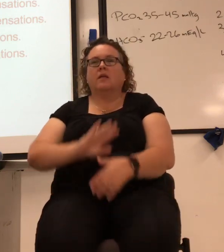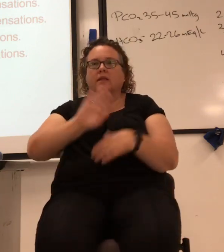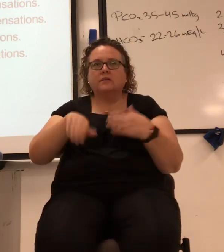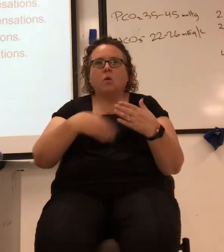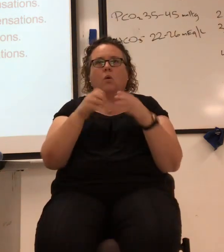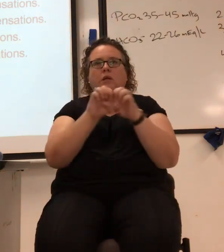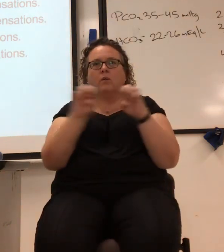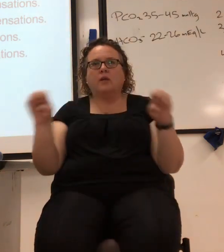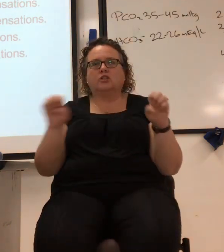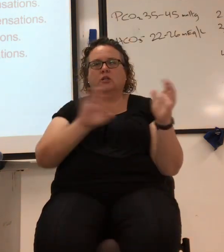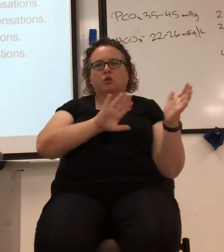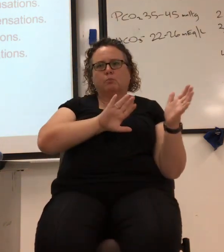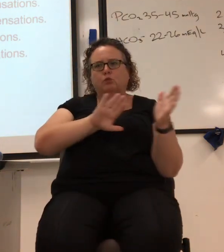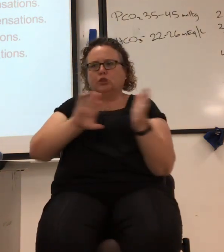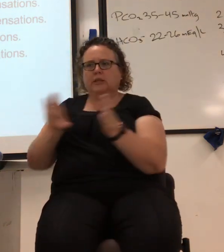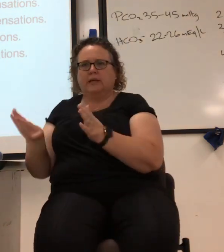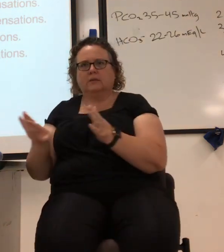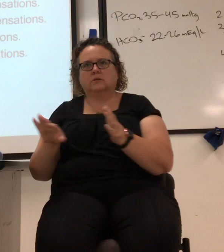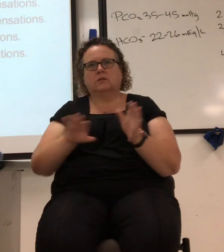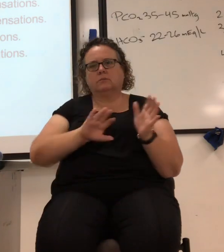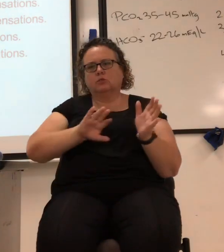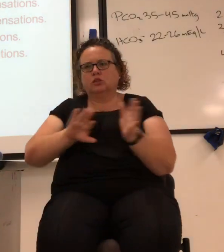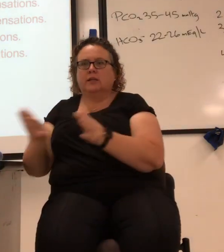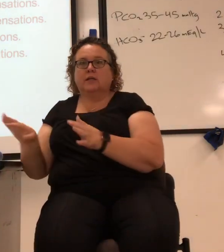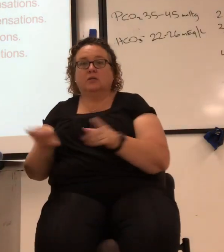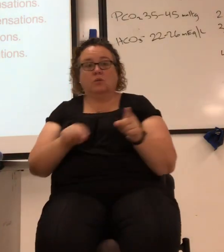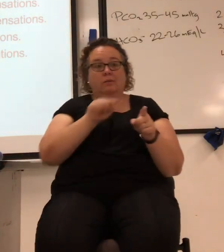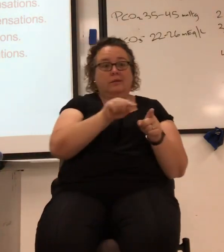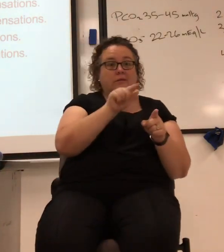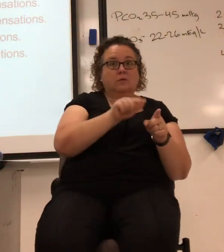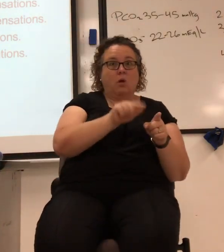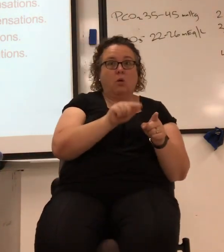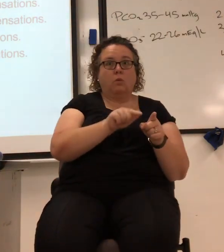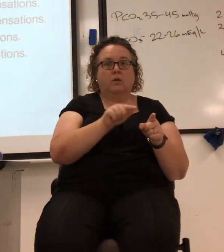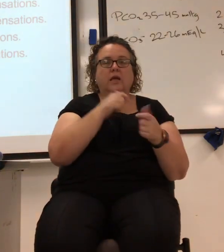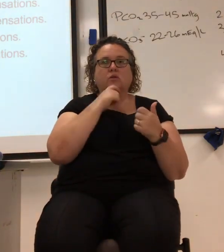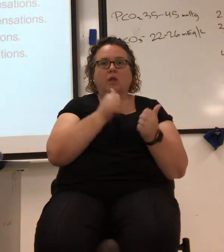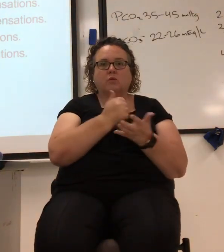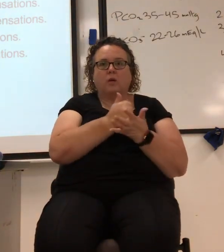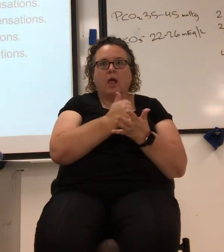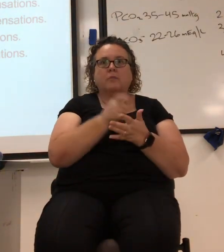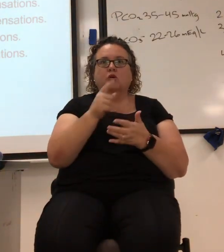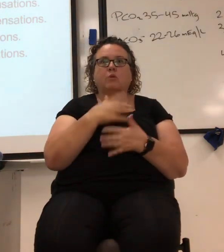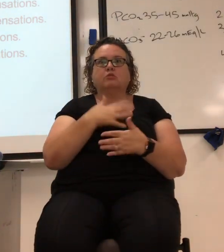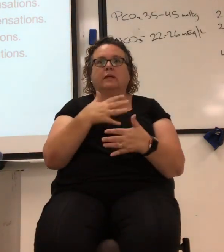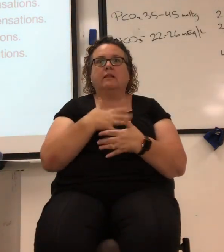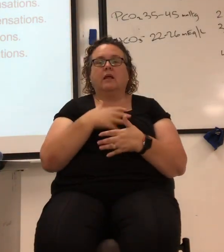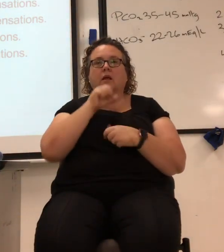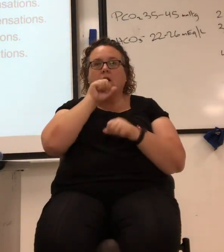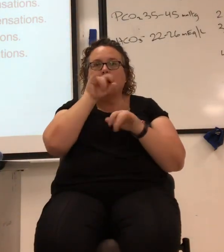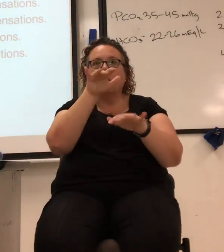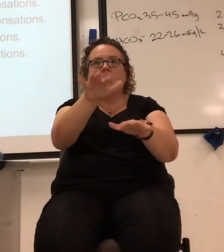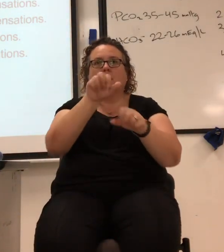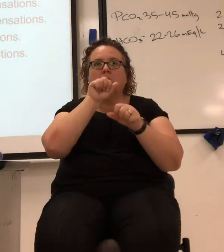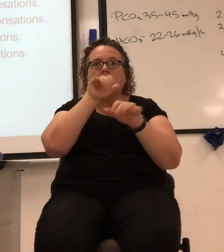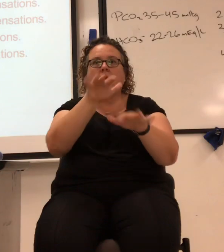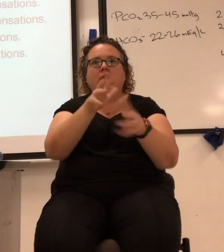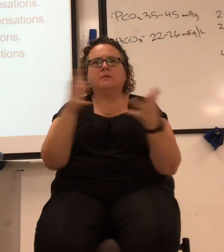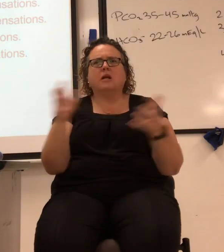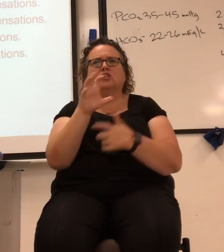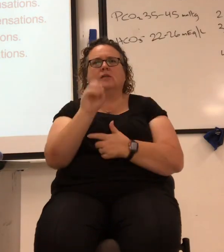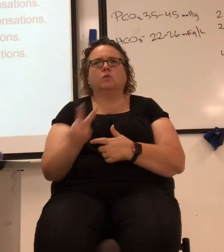The last thing to do is, the question to ask is, okay, it's a metabolic acidosis. The kidneys are having problems. Are the lungs helping?